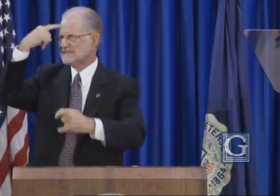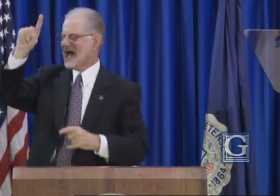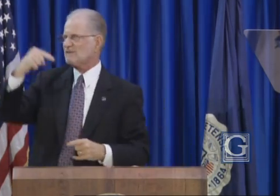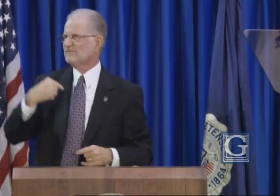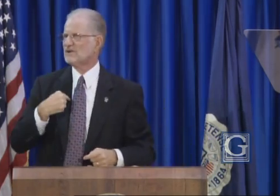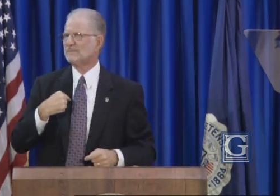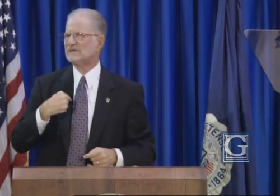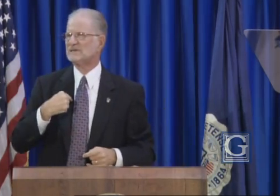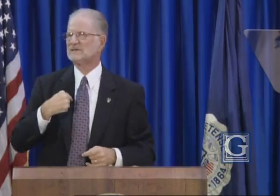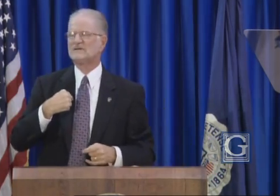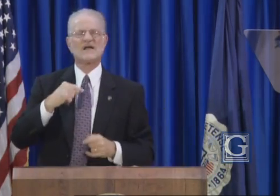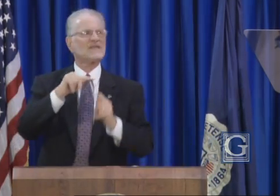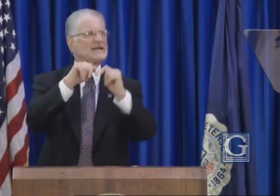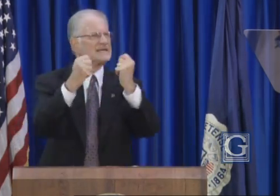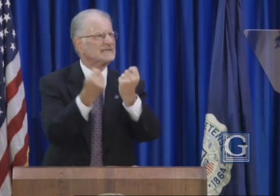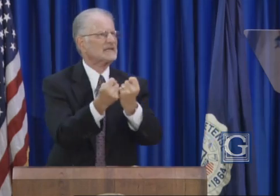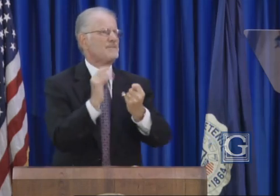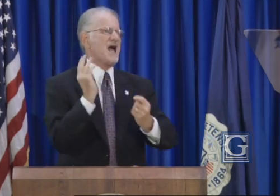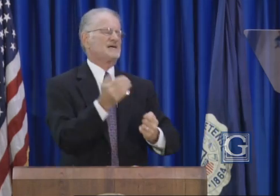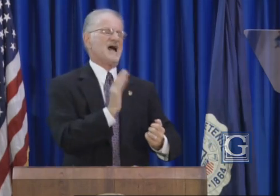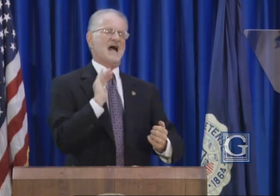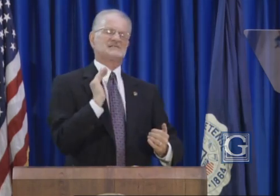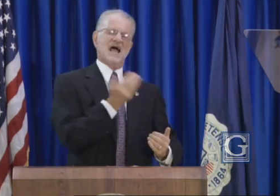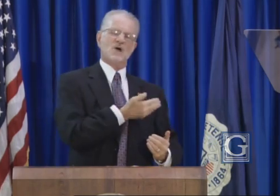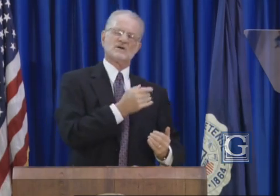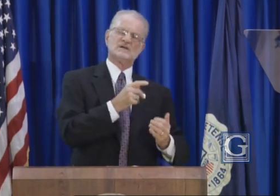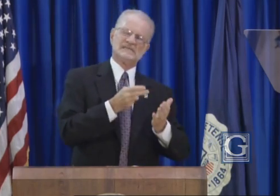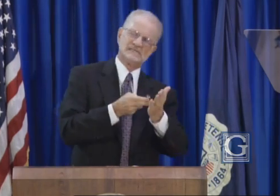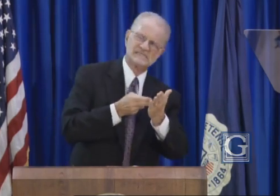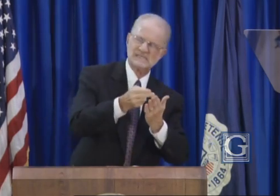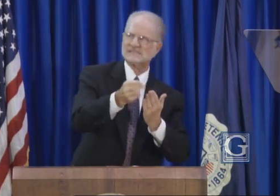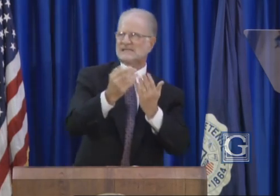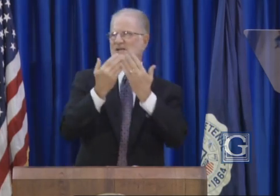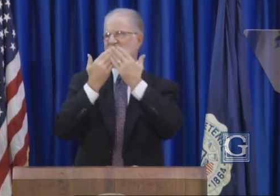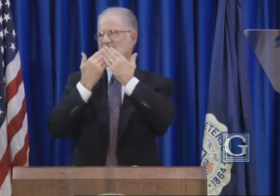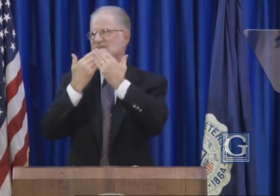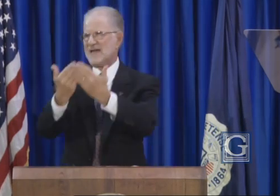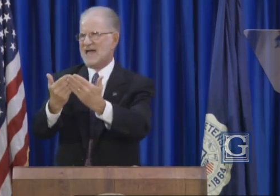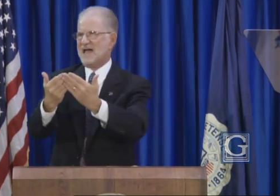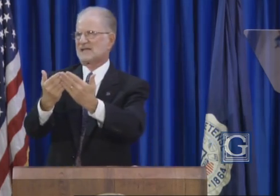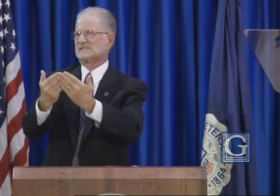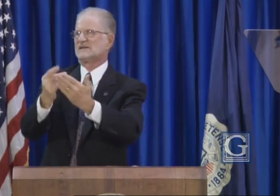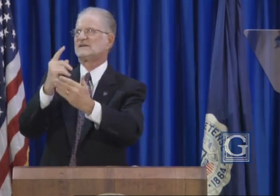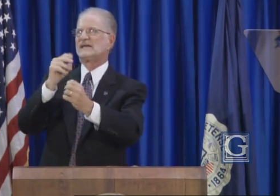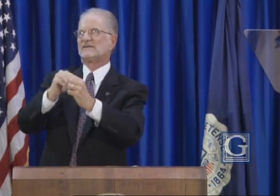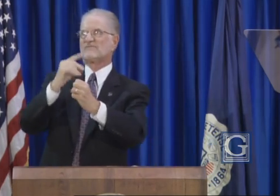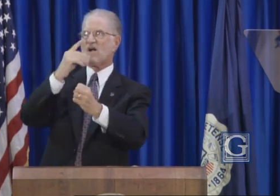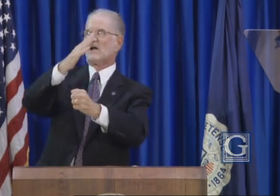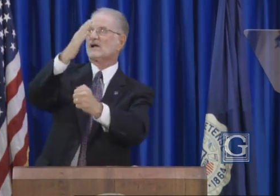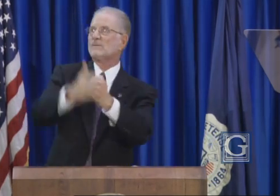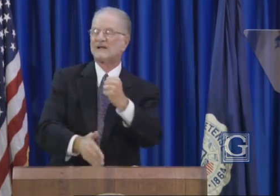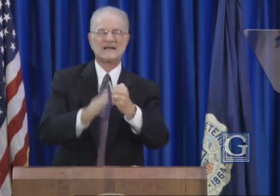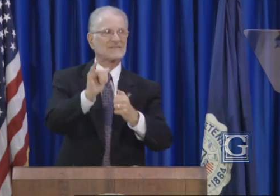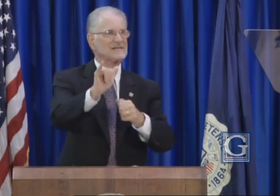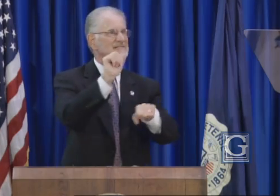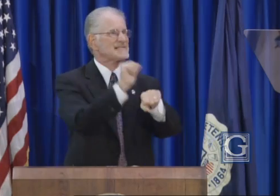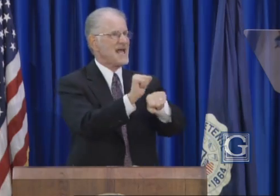prominence your ideas have for me. The team has our sincere thanks for completing